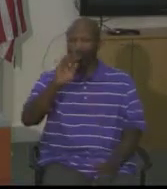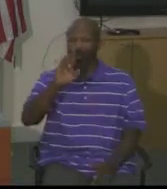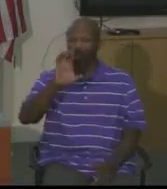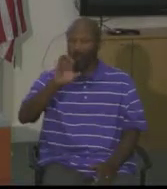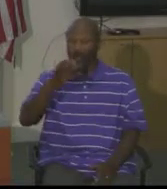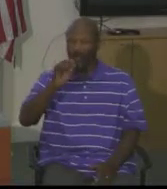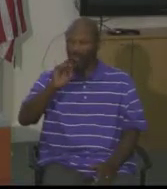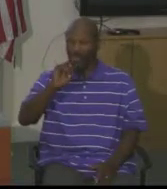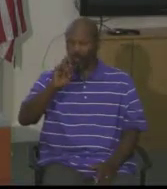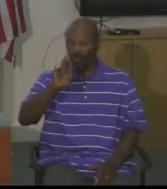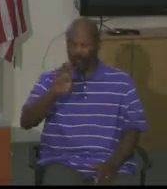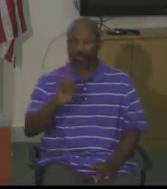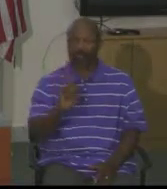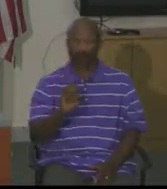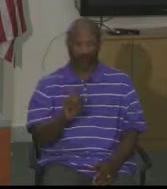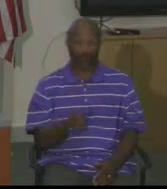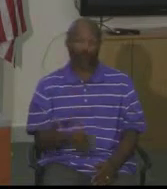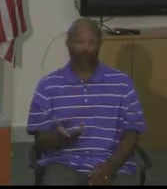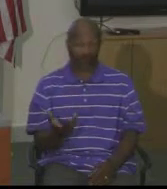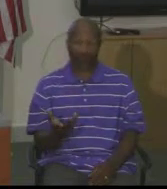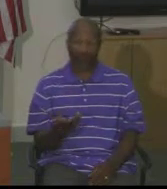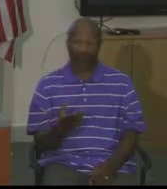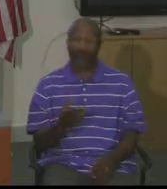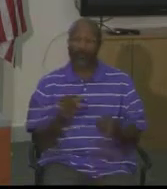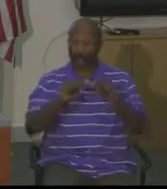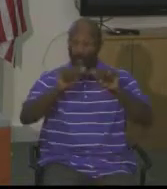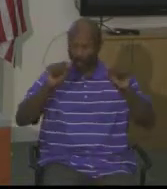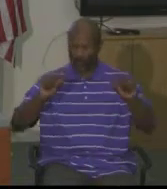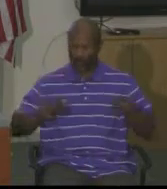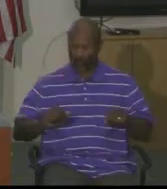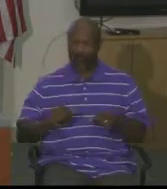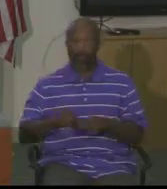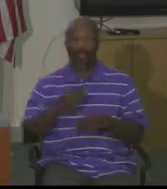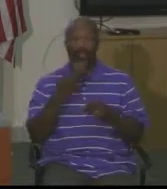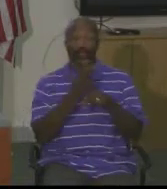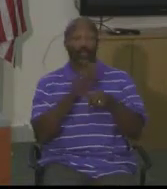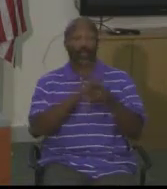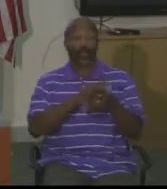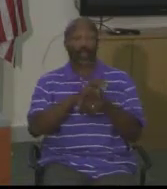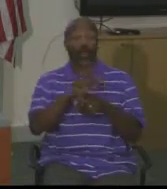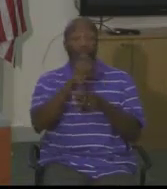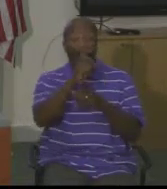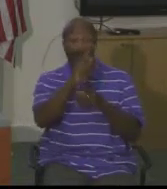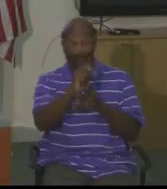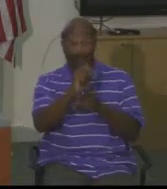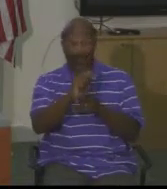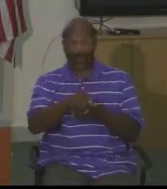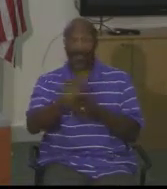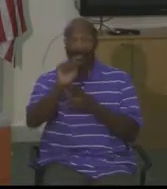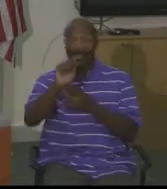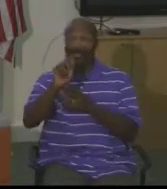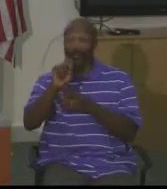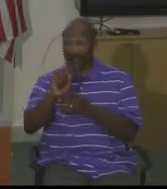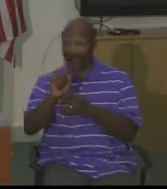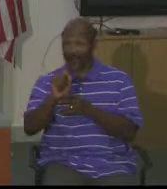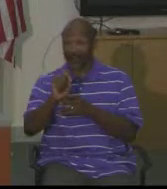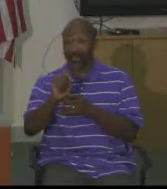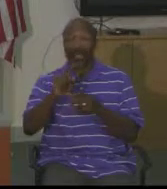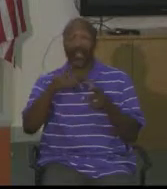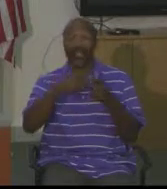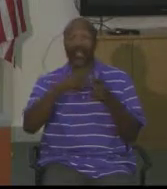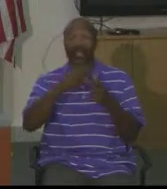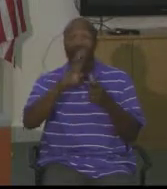It was used on the XT, it was used on the AT. After that,